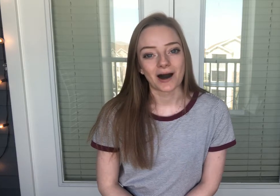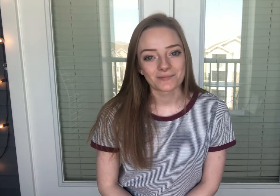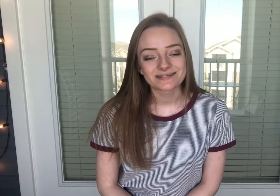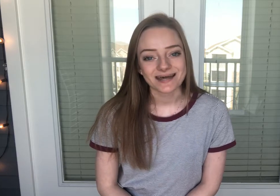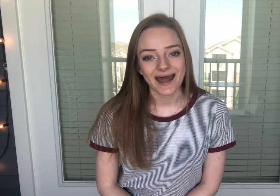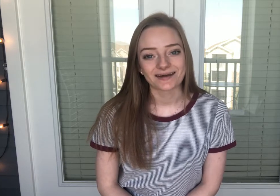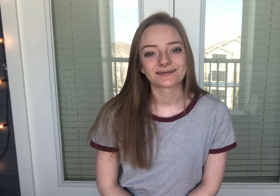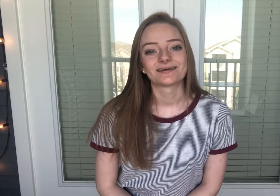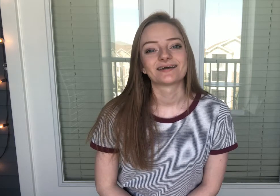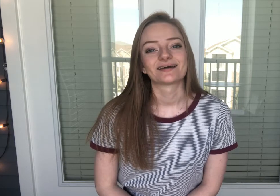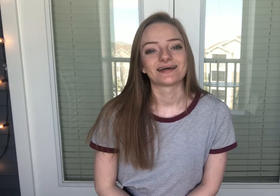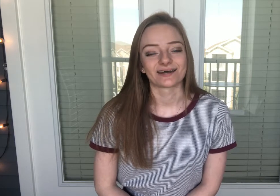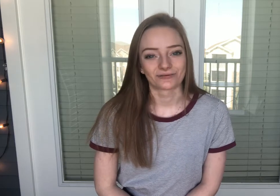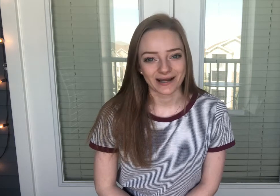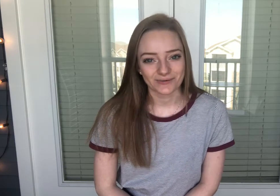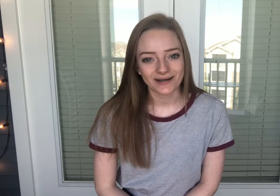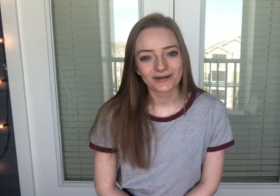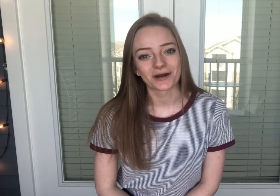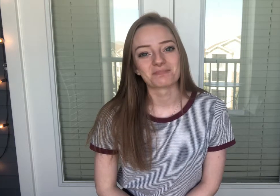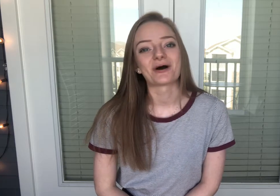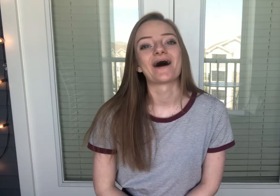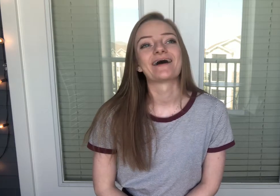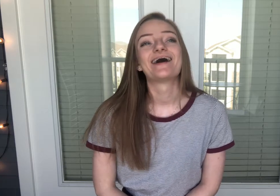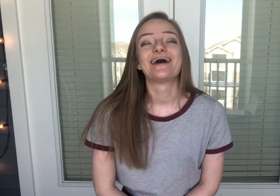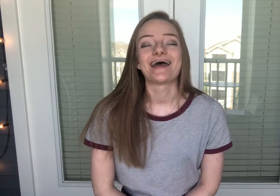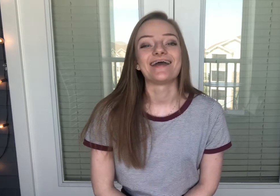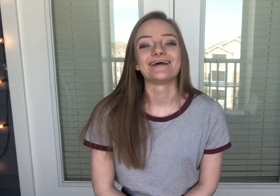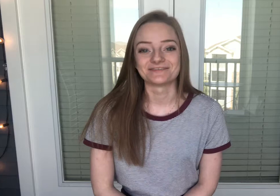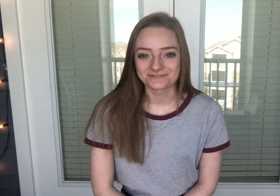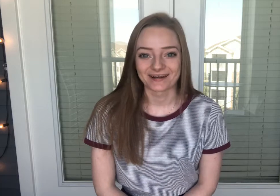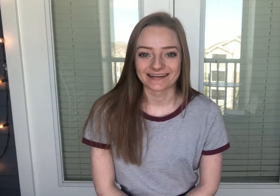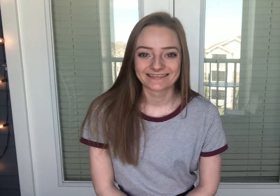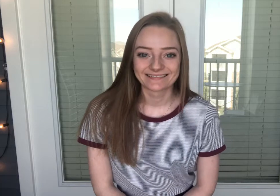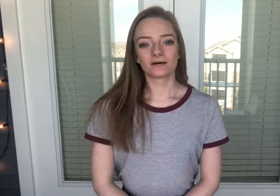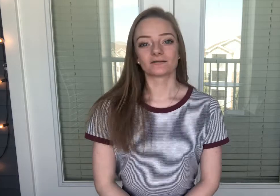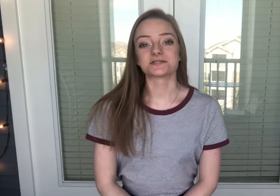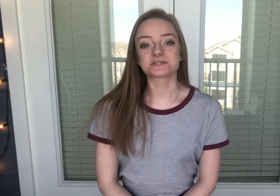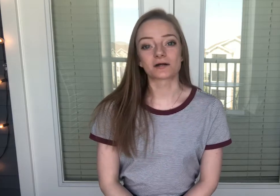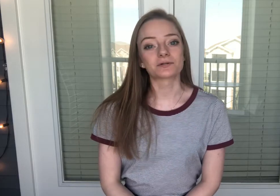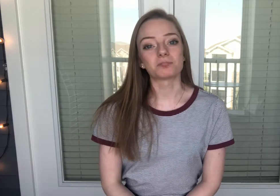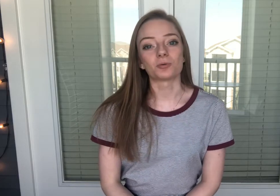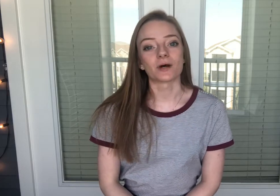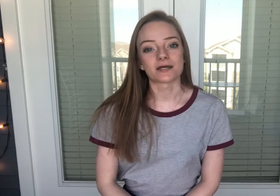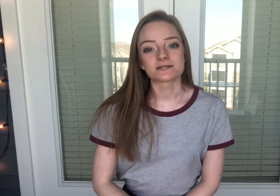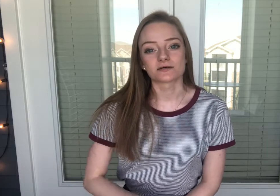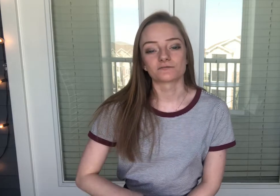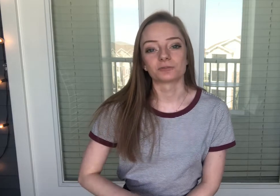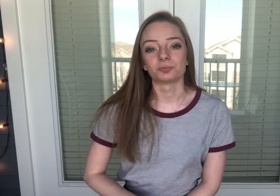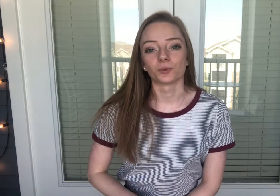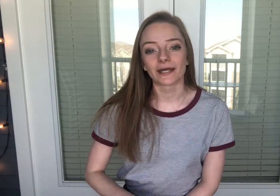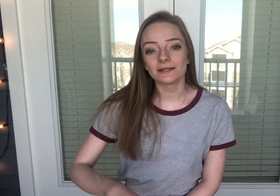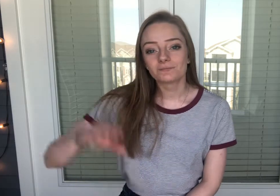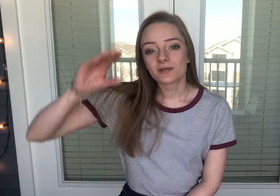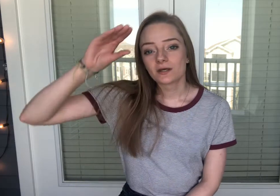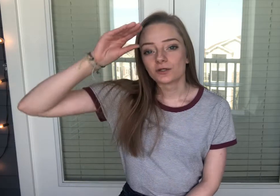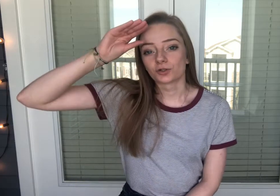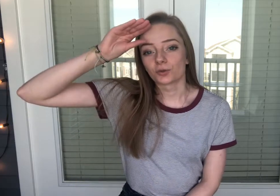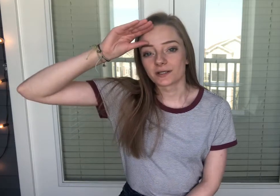and dad, and grandma and grandpa, and friend. Let's start with boy. So for boy, you're going to